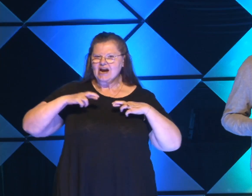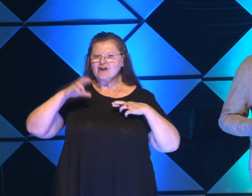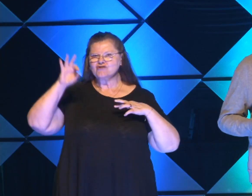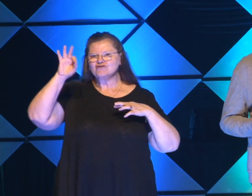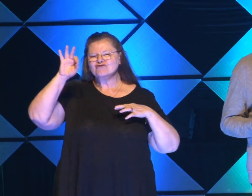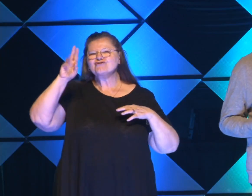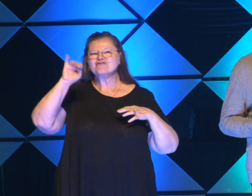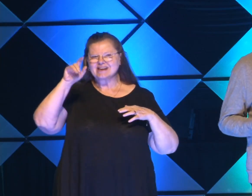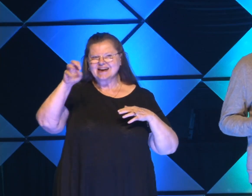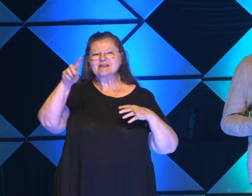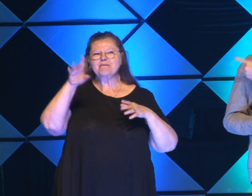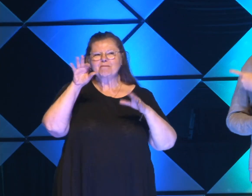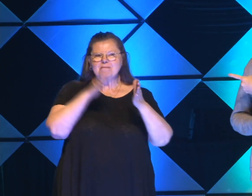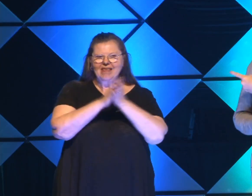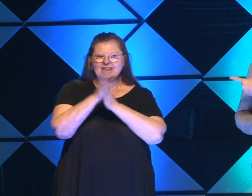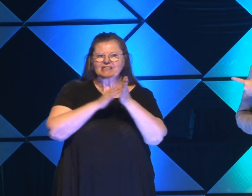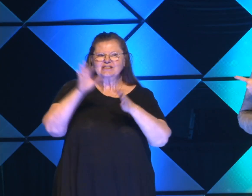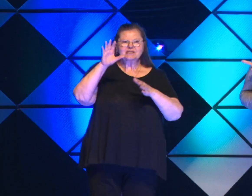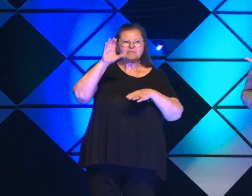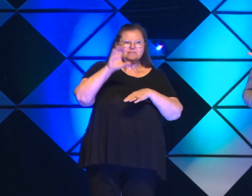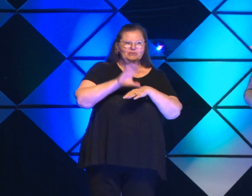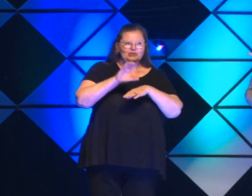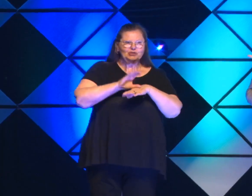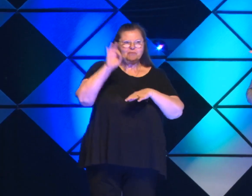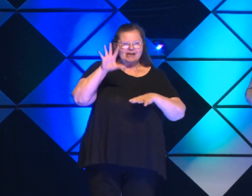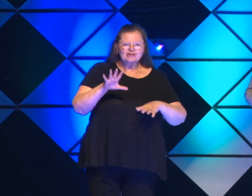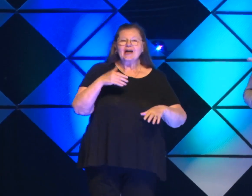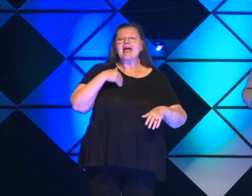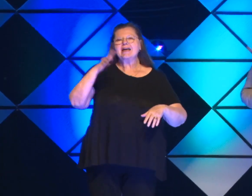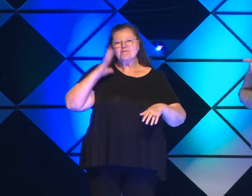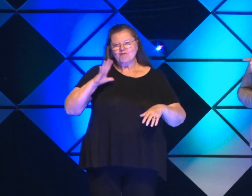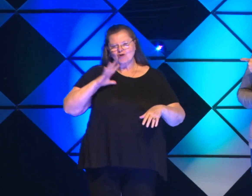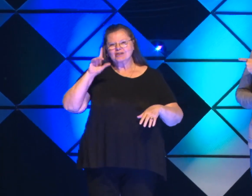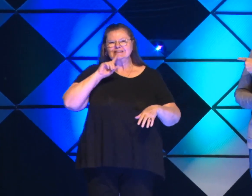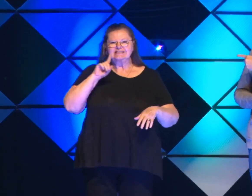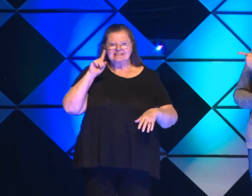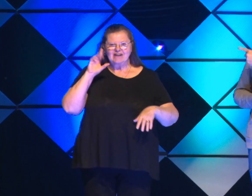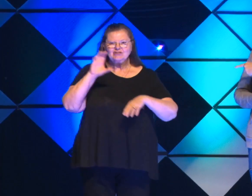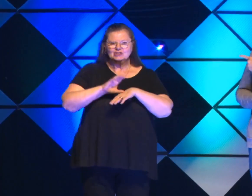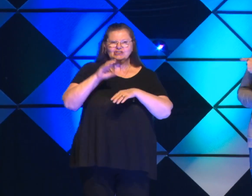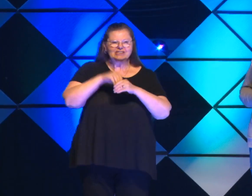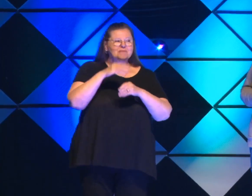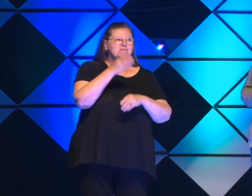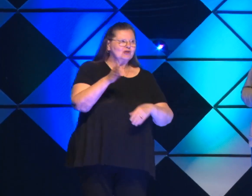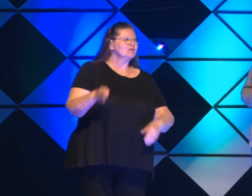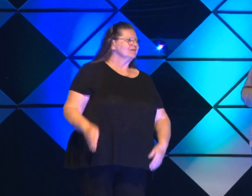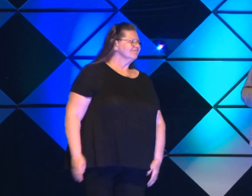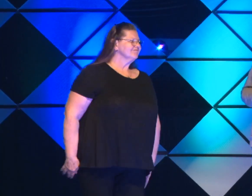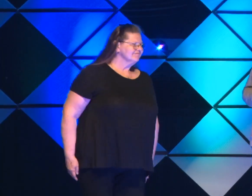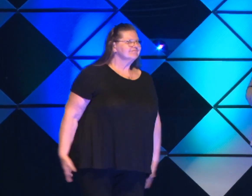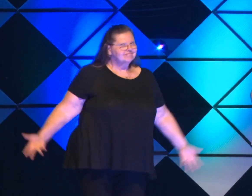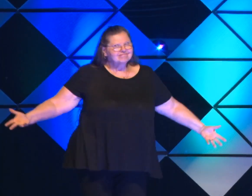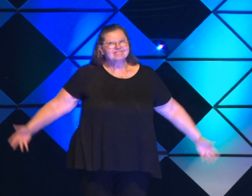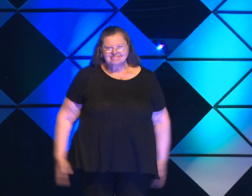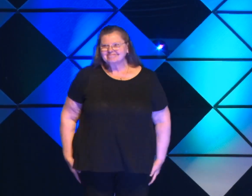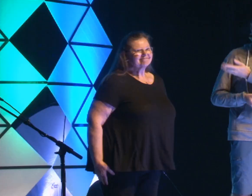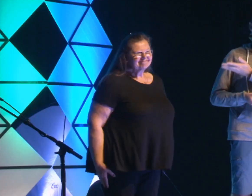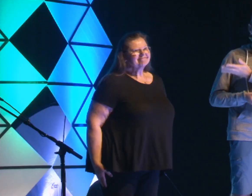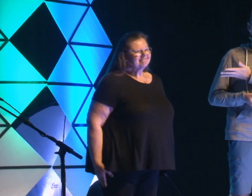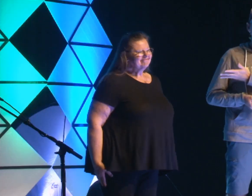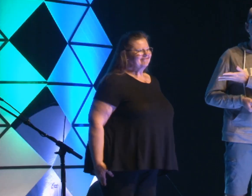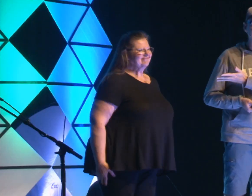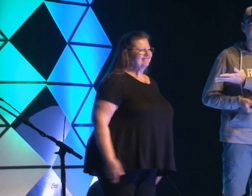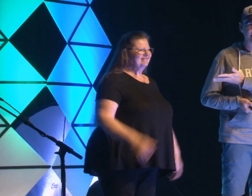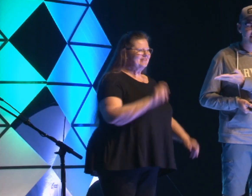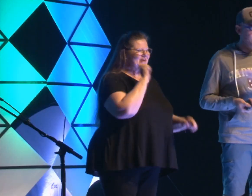Methodist Church pastors. And Sandy, I found out, pastored a deaf church in Baltimore. Isn't that